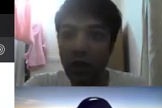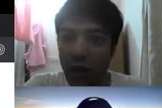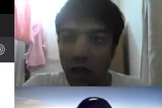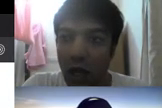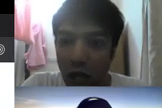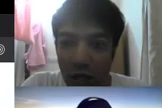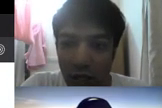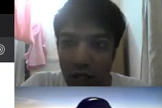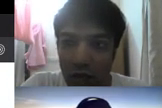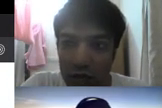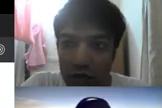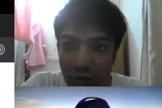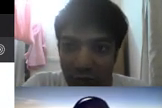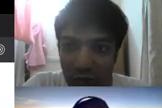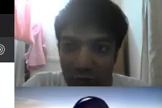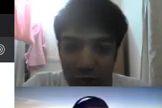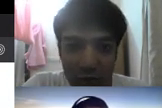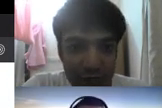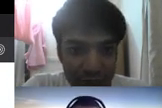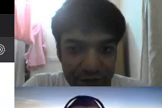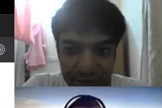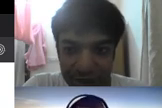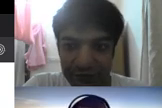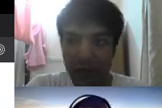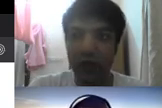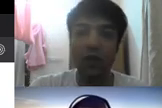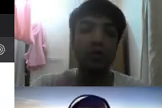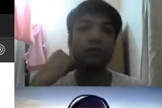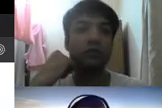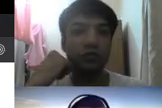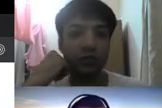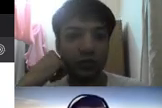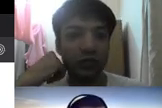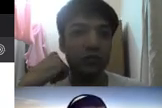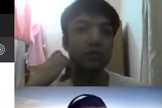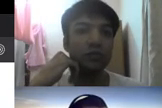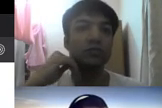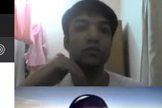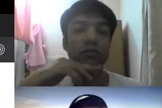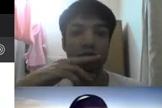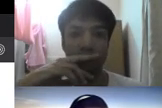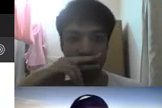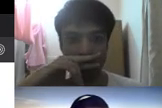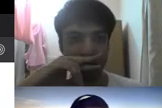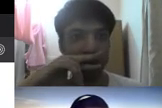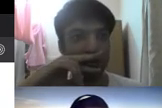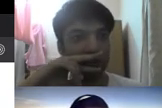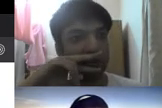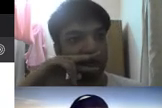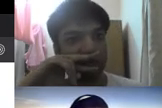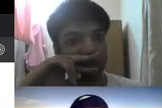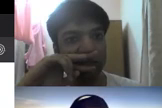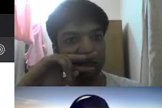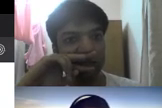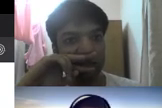Amit. Yeah. Yeah, anyway, Shambhavi? yeah. Yeah. Yes. So one more question again regarding the data set, because that is